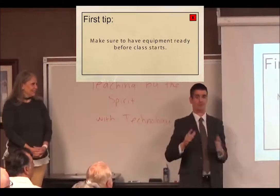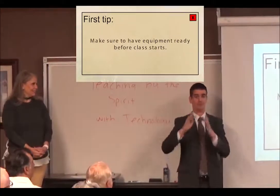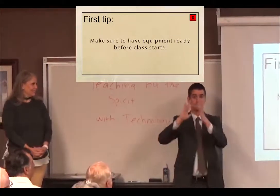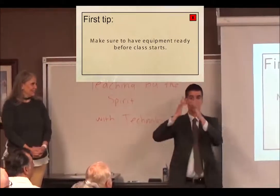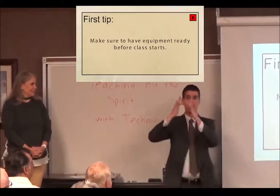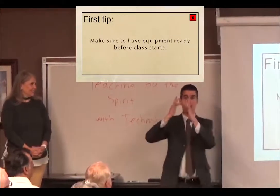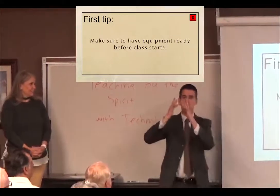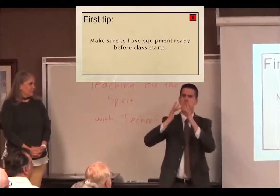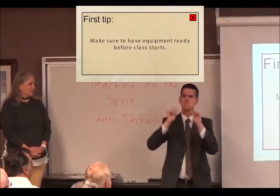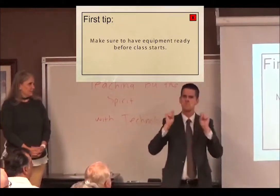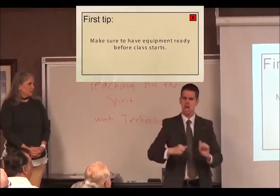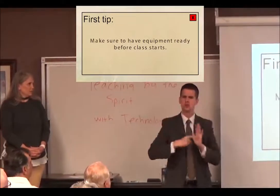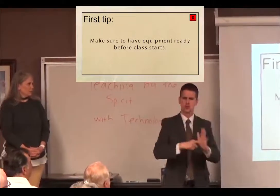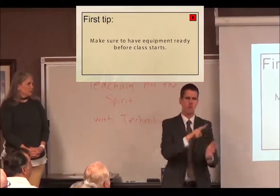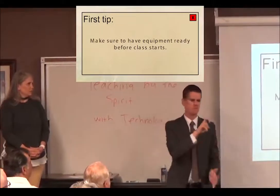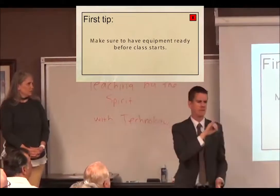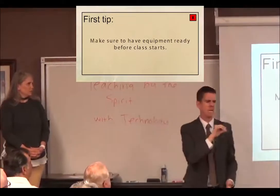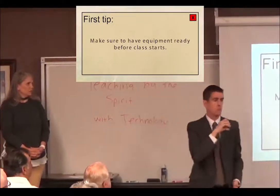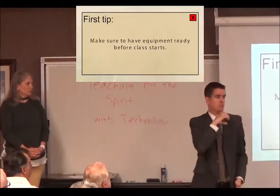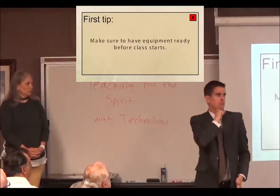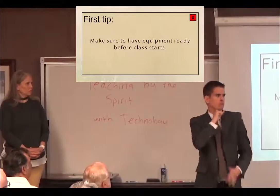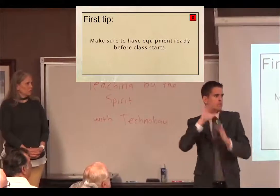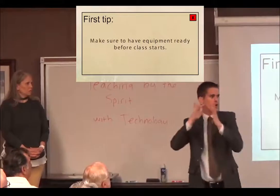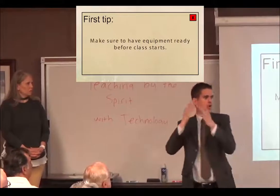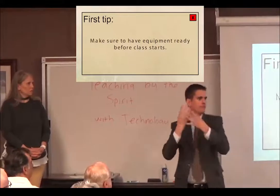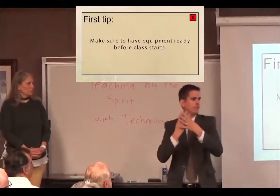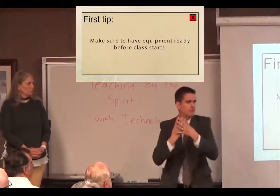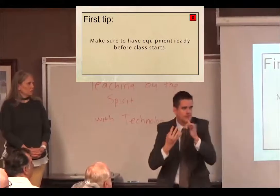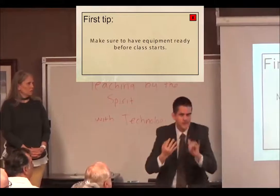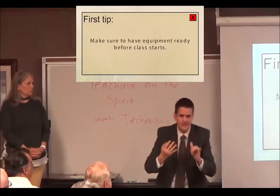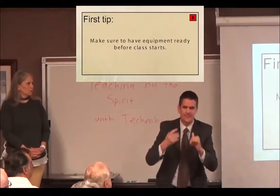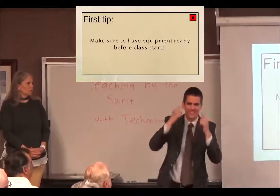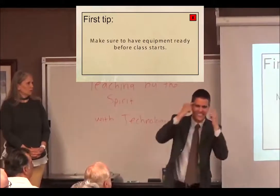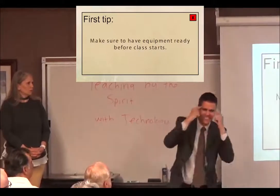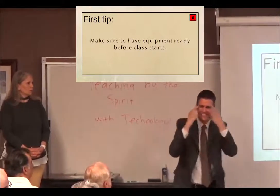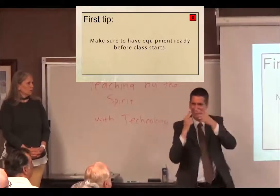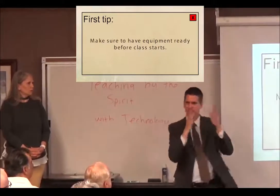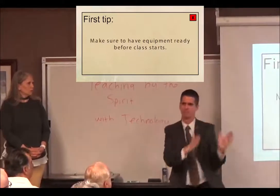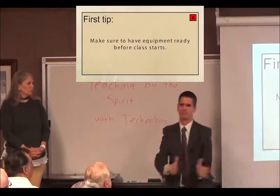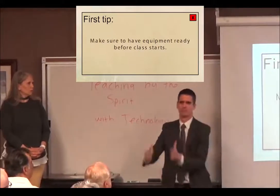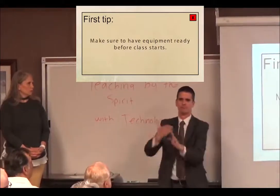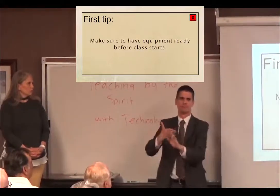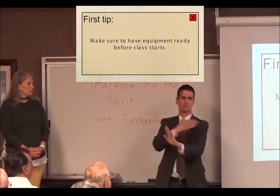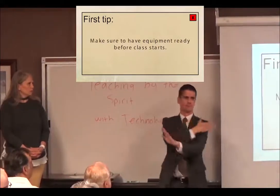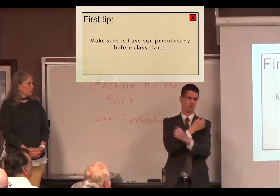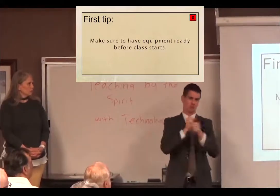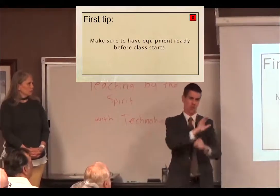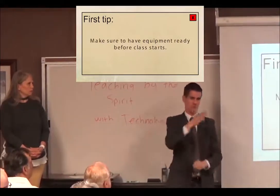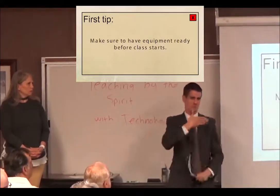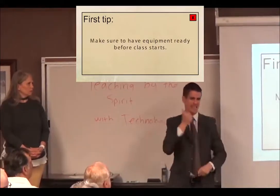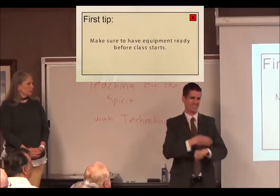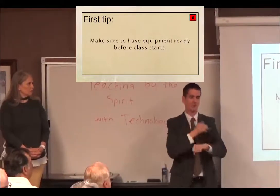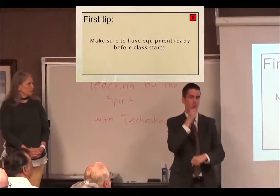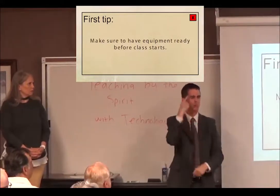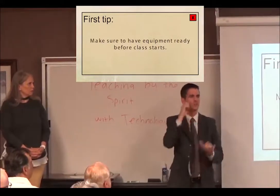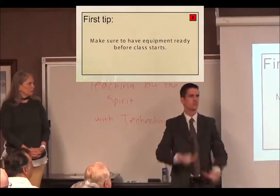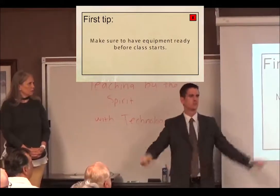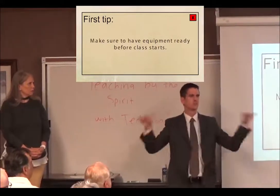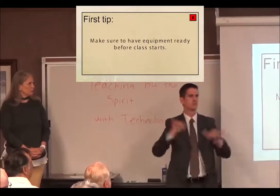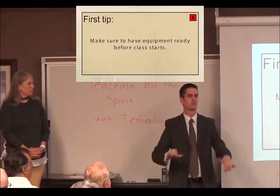I have to make sure everything's ready before. Make sure the internet's showing up. Yeah. If the internet's down, you have to think of a different plan. And try your